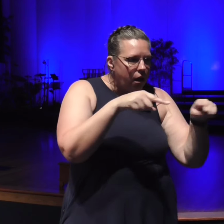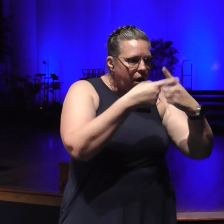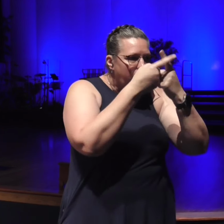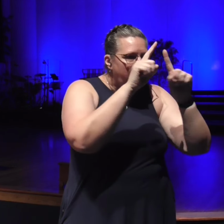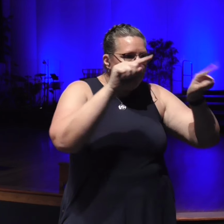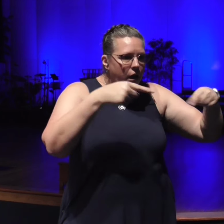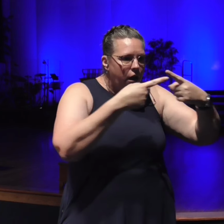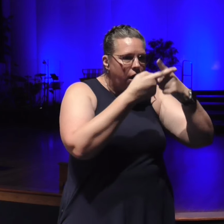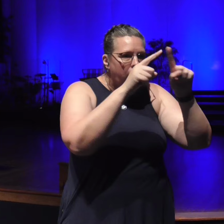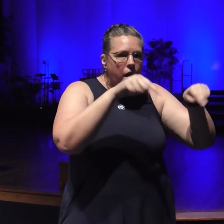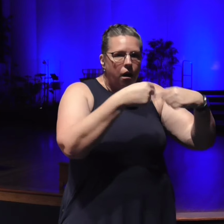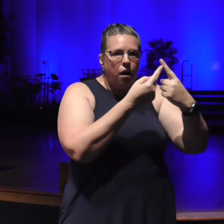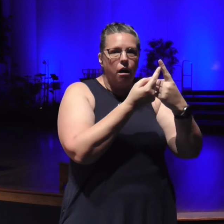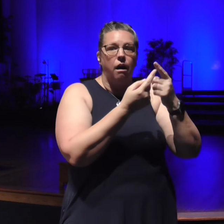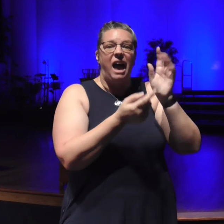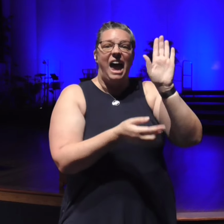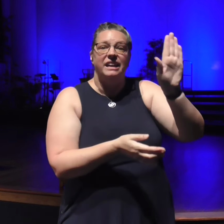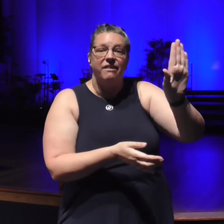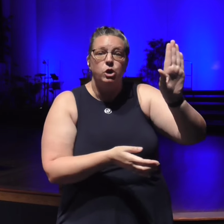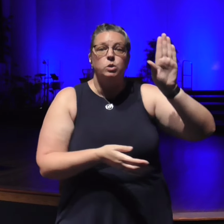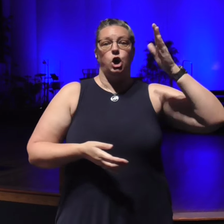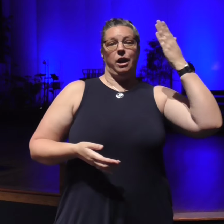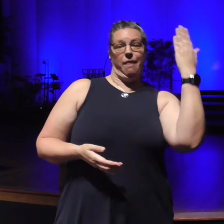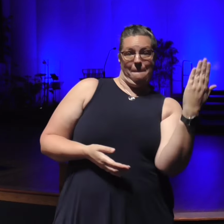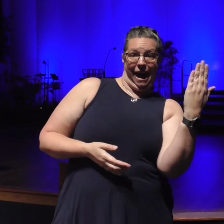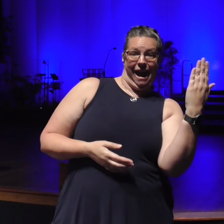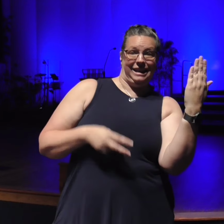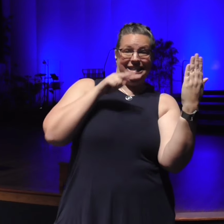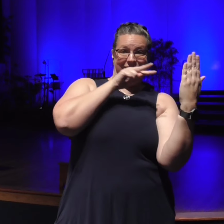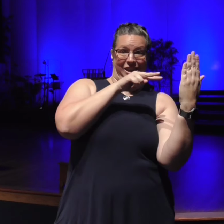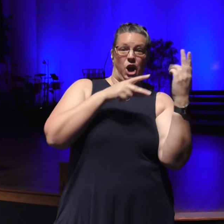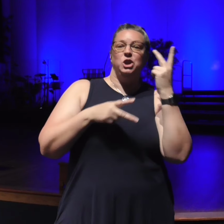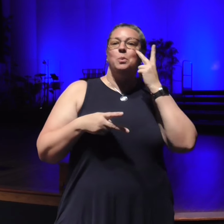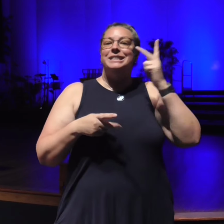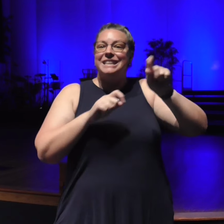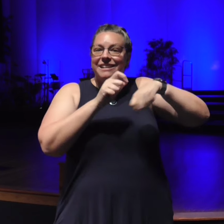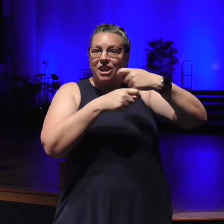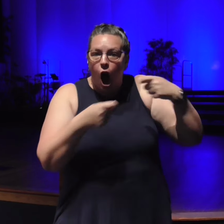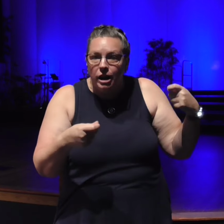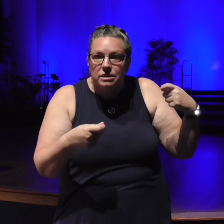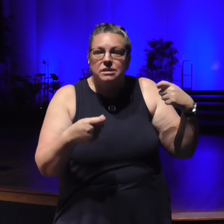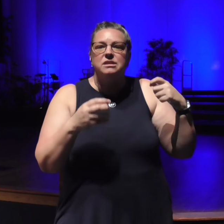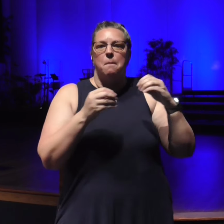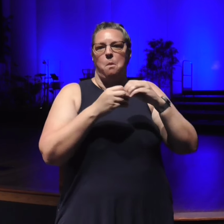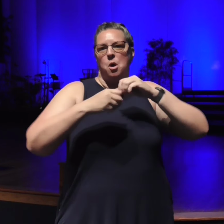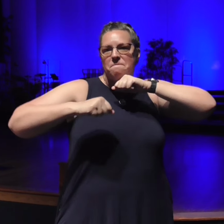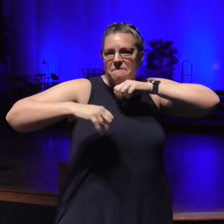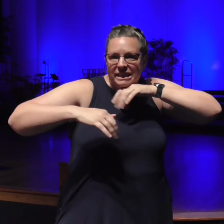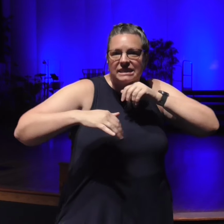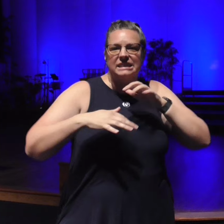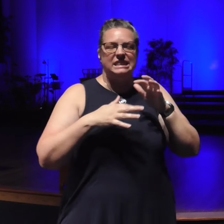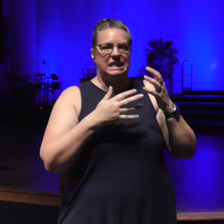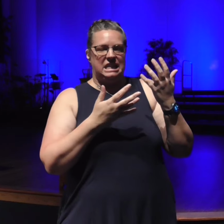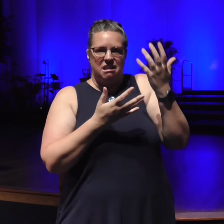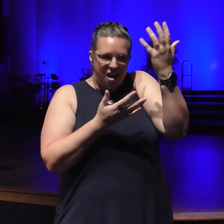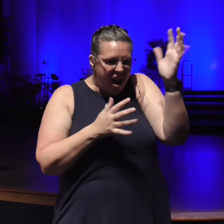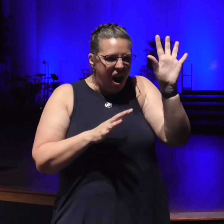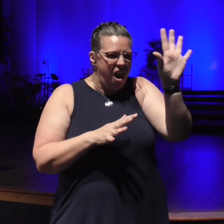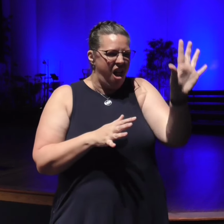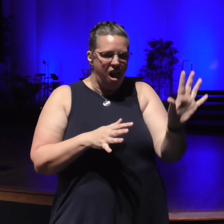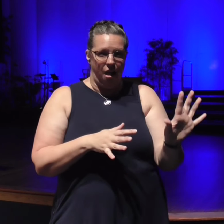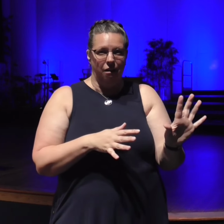And if you were to turn it over, you'd see knots and maybe a little more messiness. All